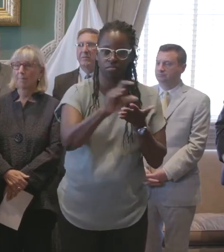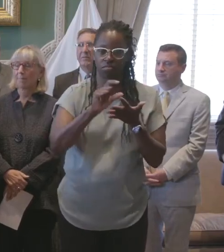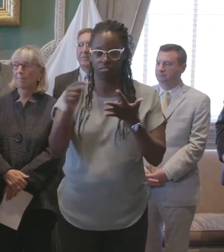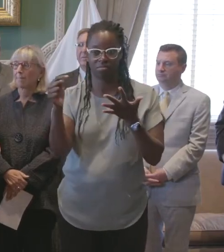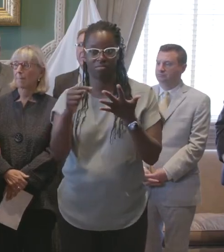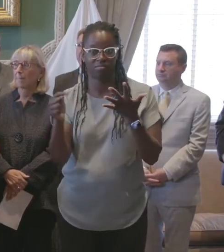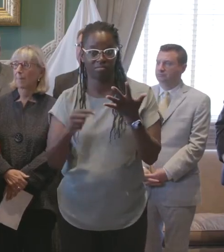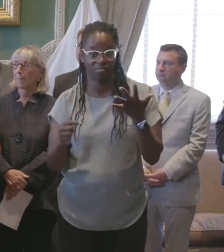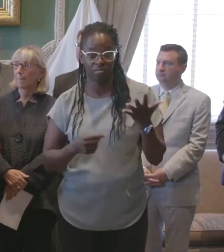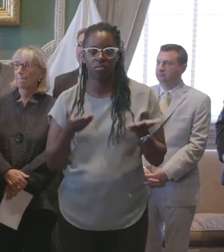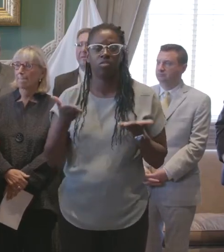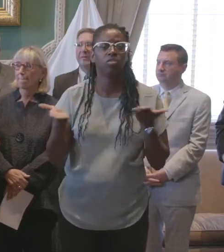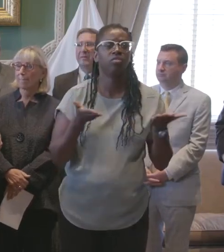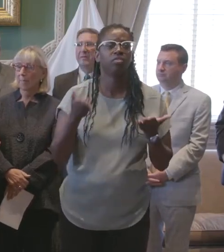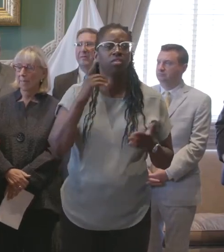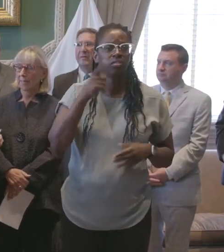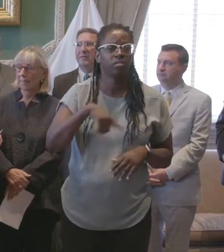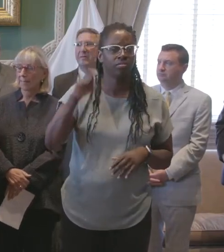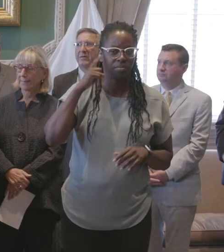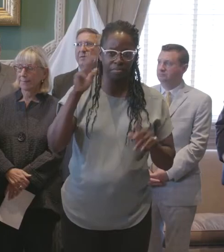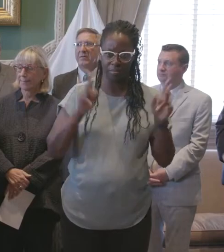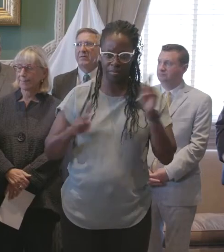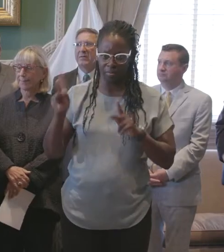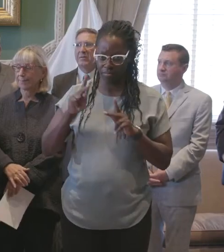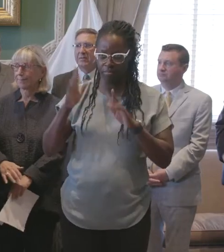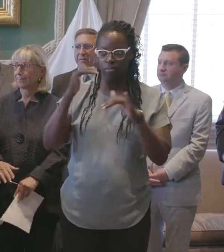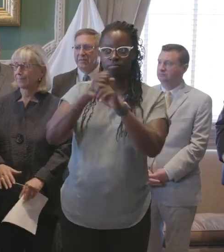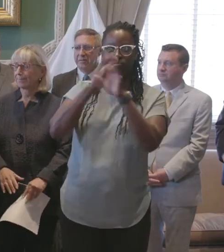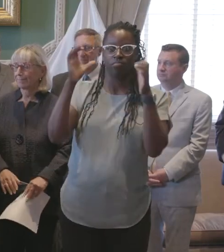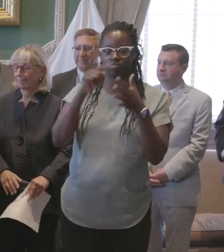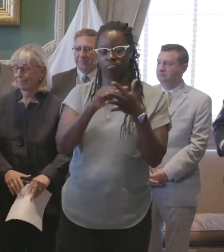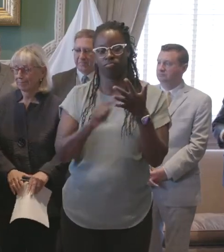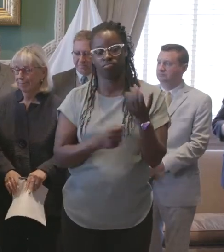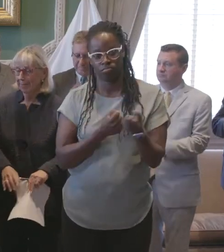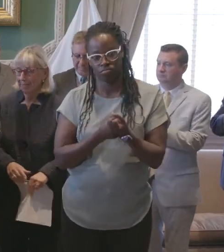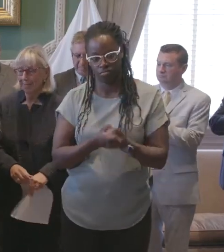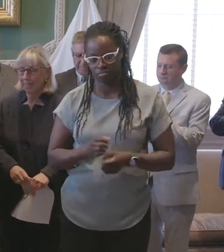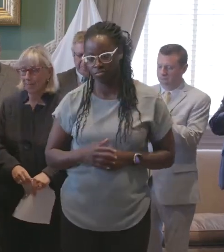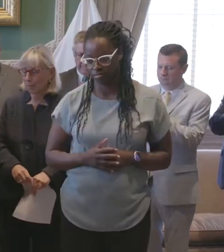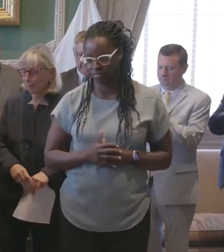you, and I'd now like to turn it over to Senate President Karen Spilka. Thank you.